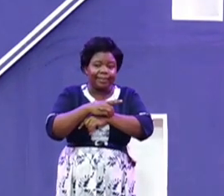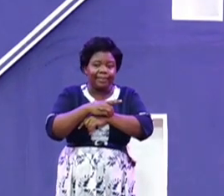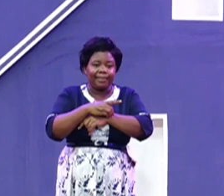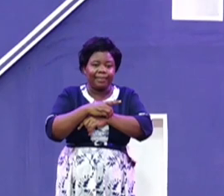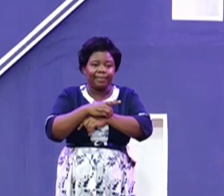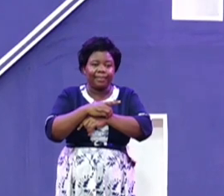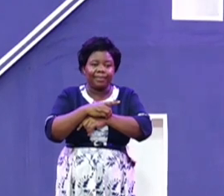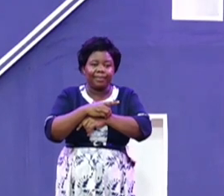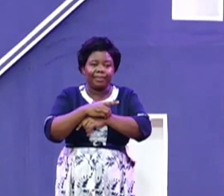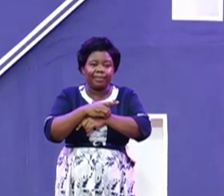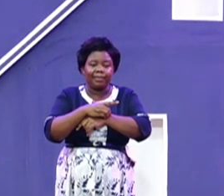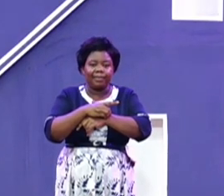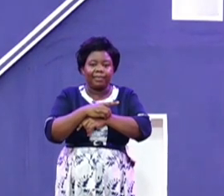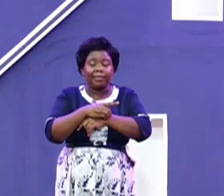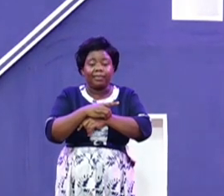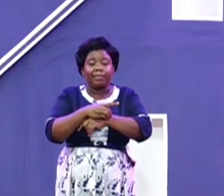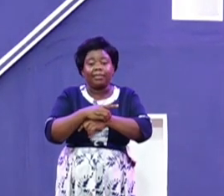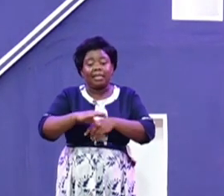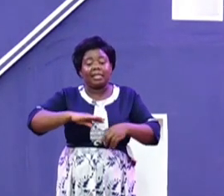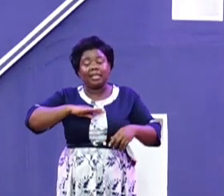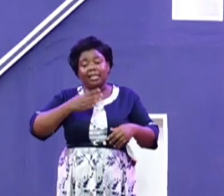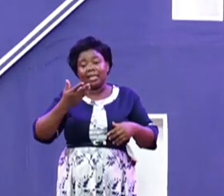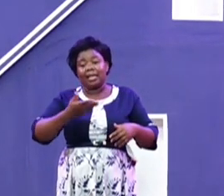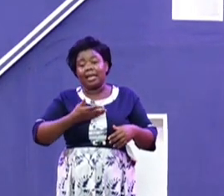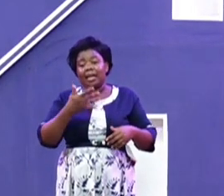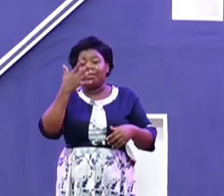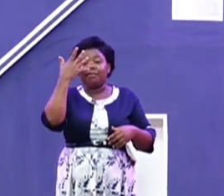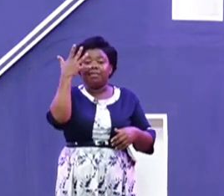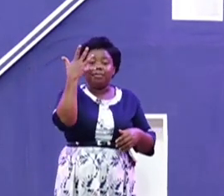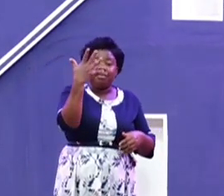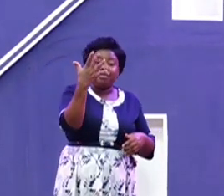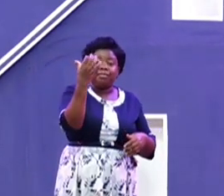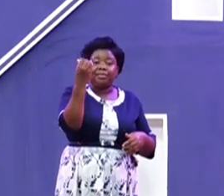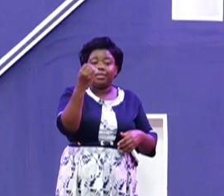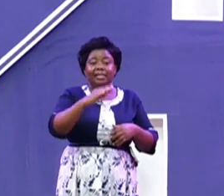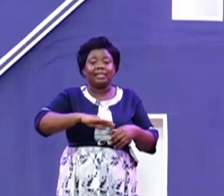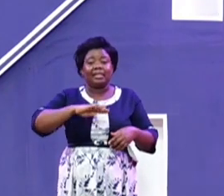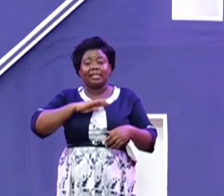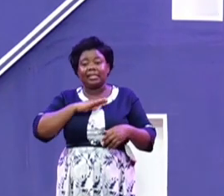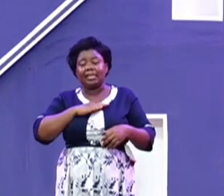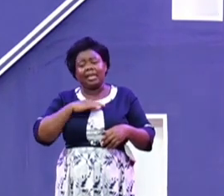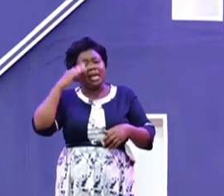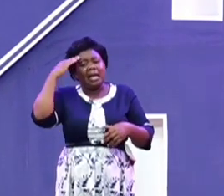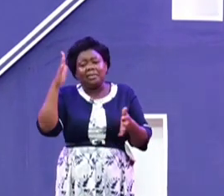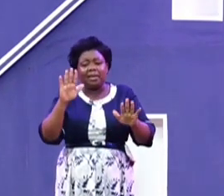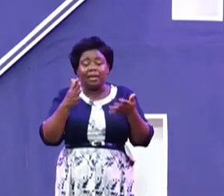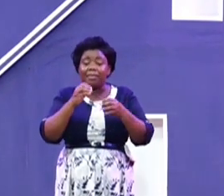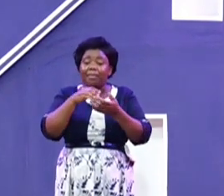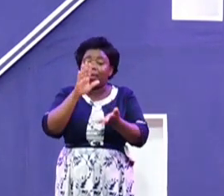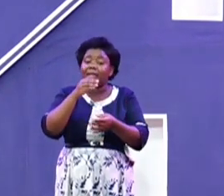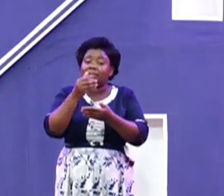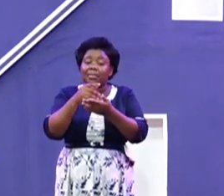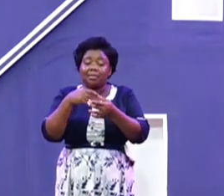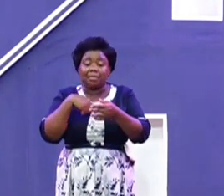per day. Mu myaka gye nina ataano mu omukaaga simanyi butitimbe bwa ssente bwe nandibadde n'akasasula. In my